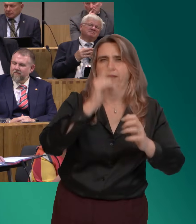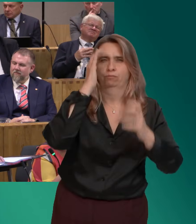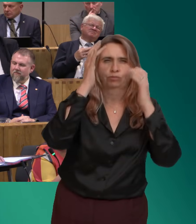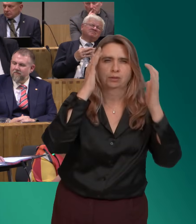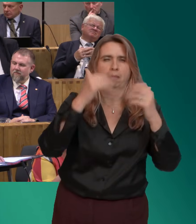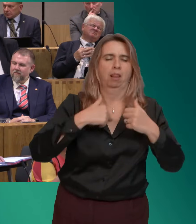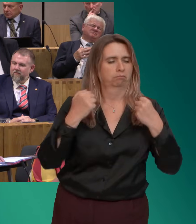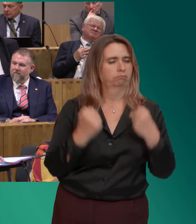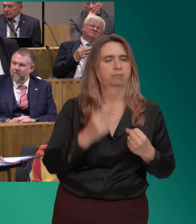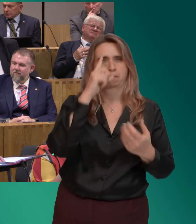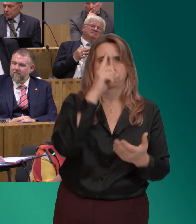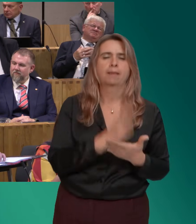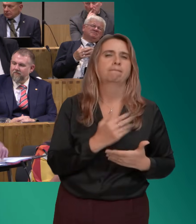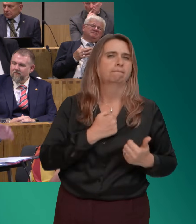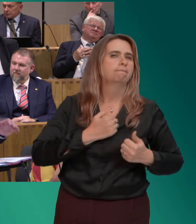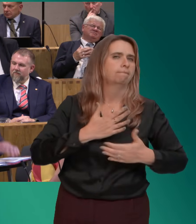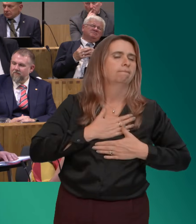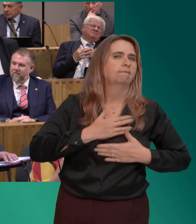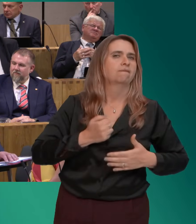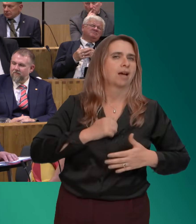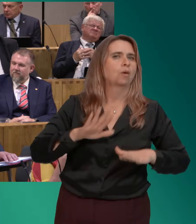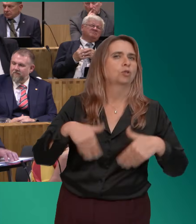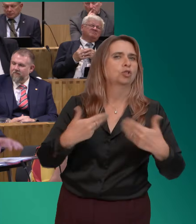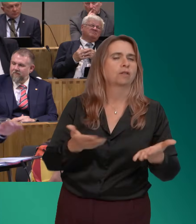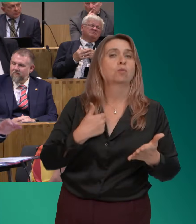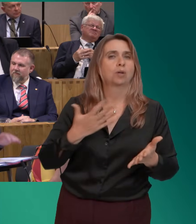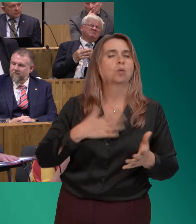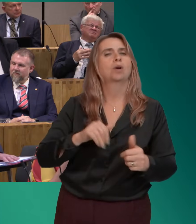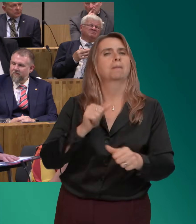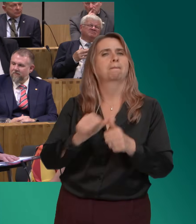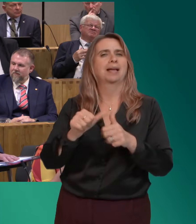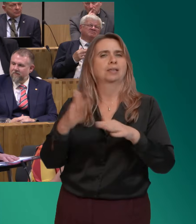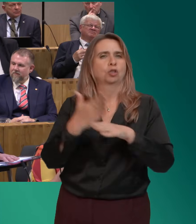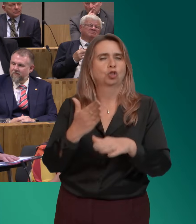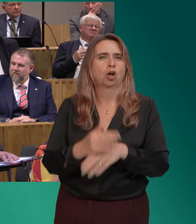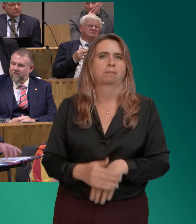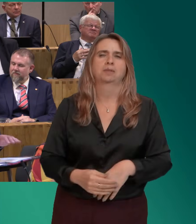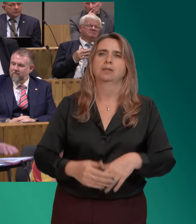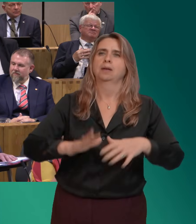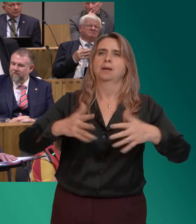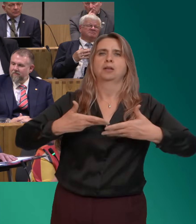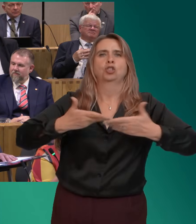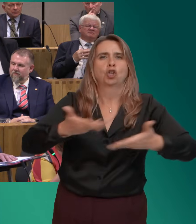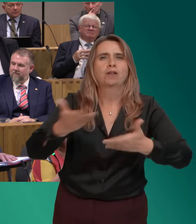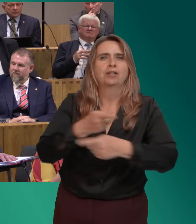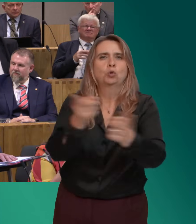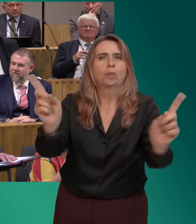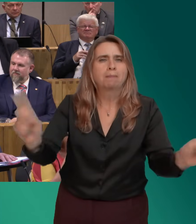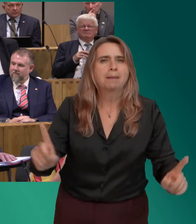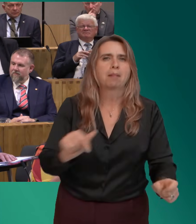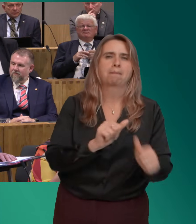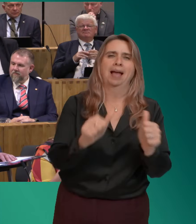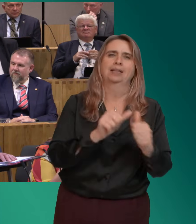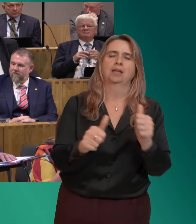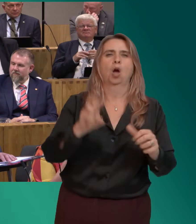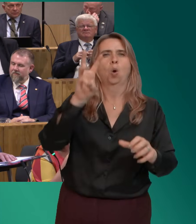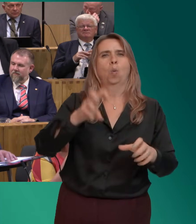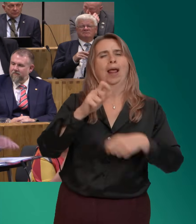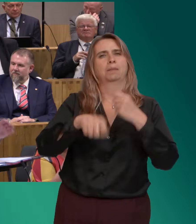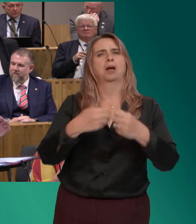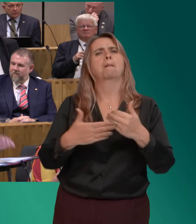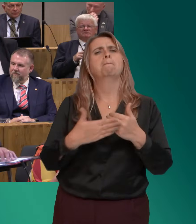of our public services. It's about delivering better jobs. It's about delivering stronger public services, a fairer Wales,